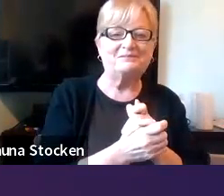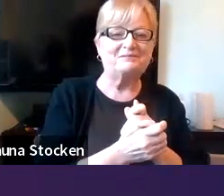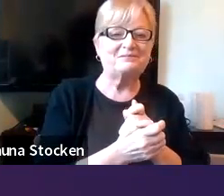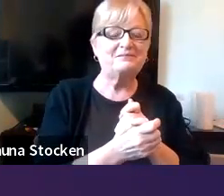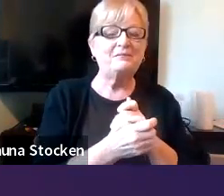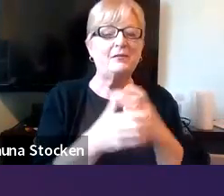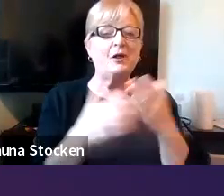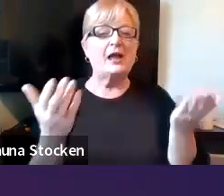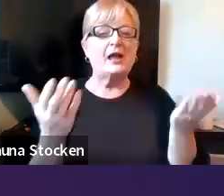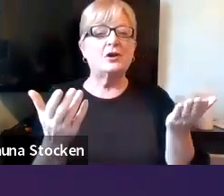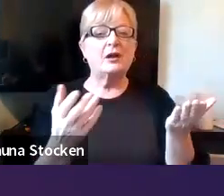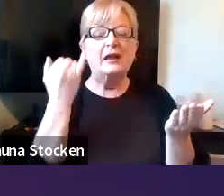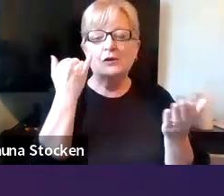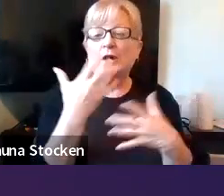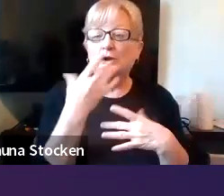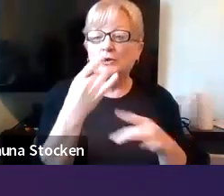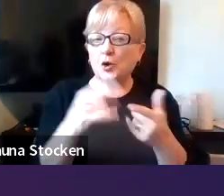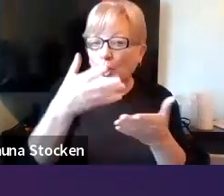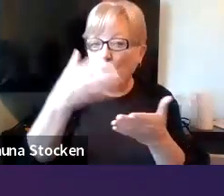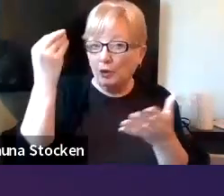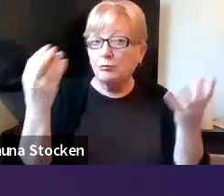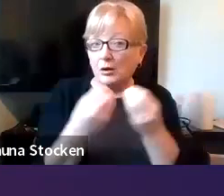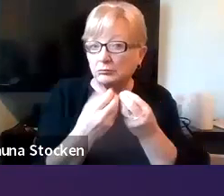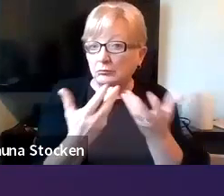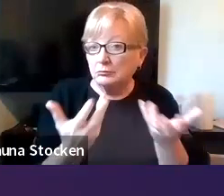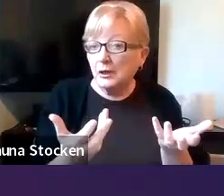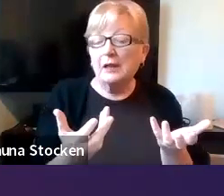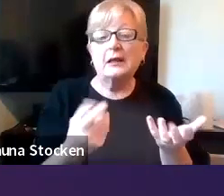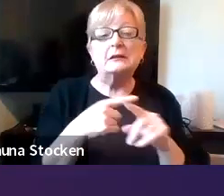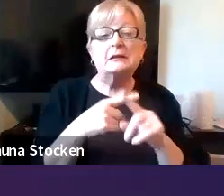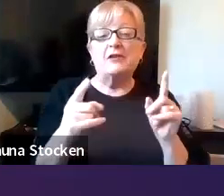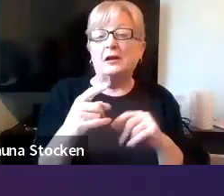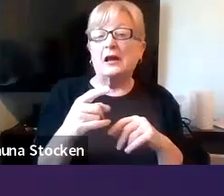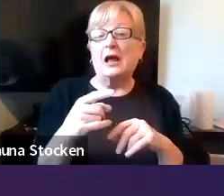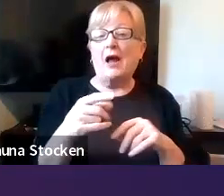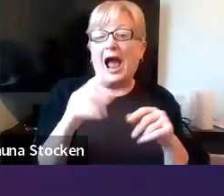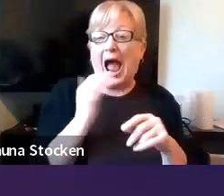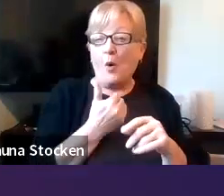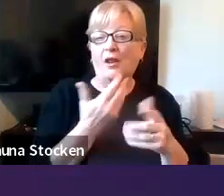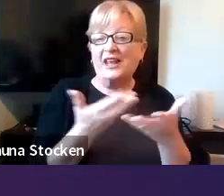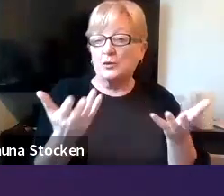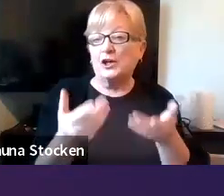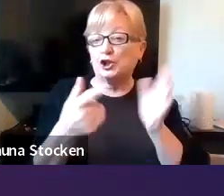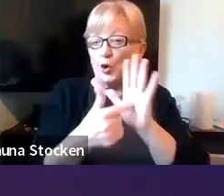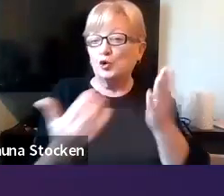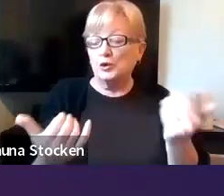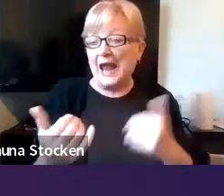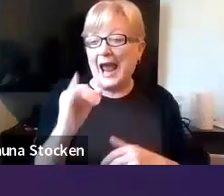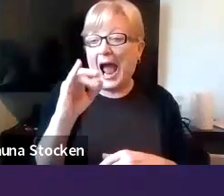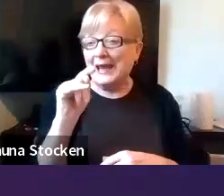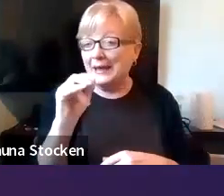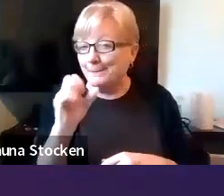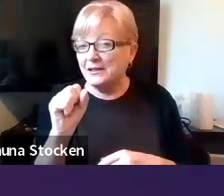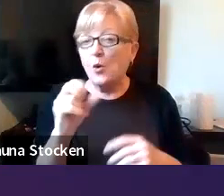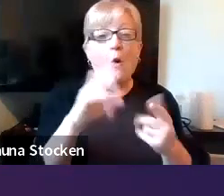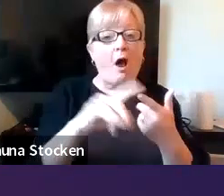So if you're interested in learning more about these items or some other items that you've seen today, or just something completely different that